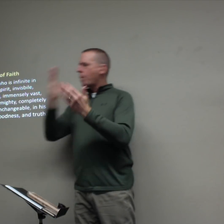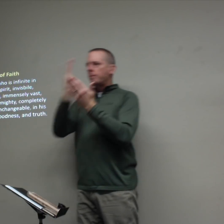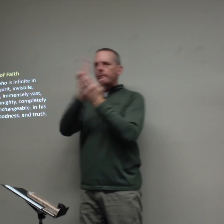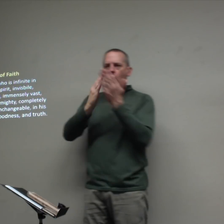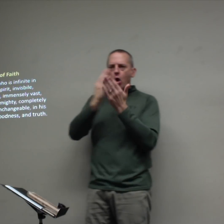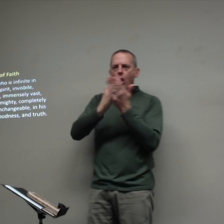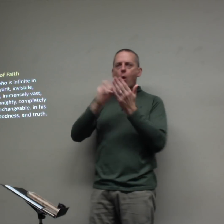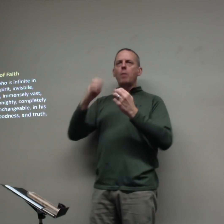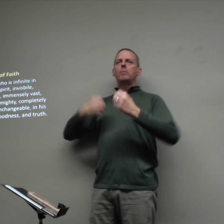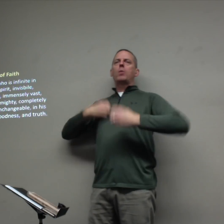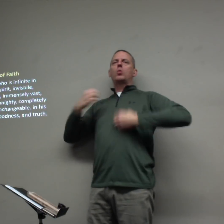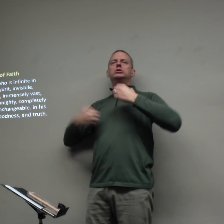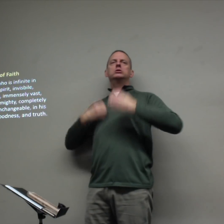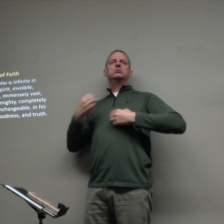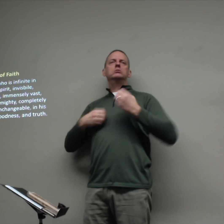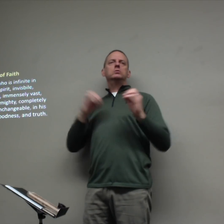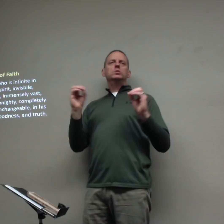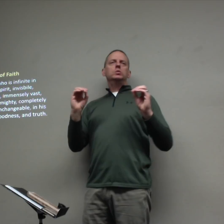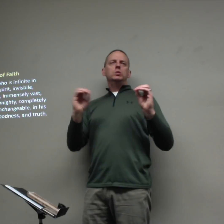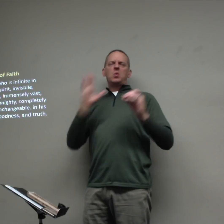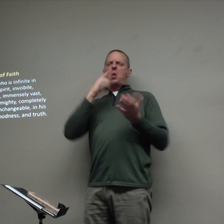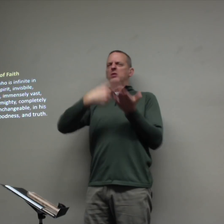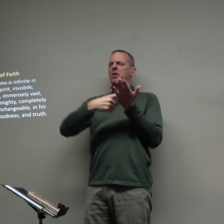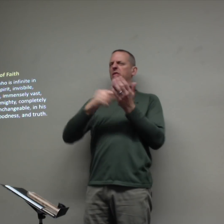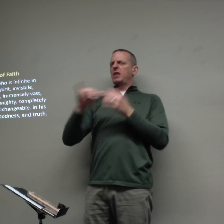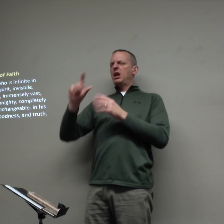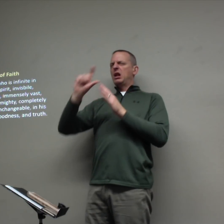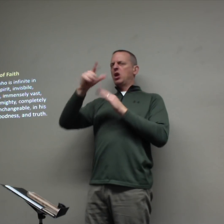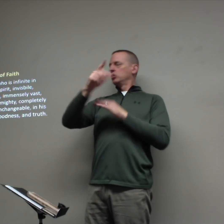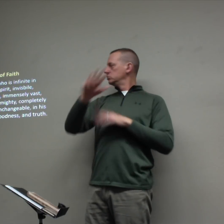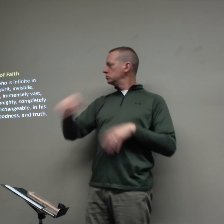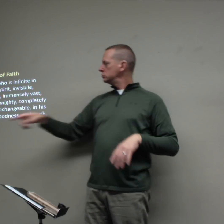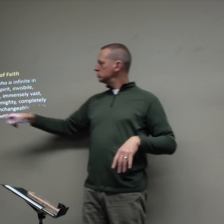without parts or emotions, we'll discuss that later,